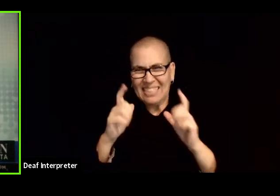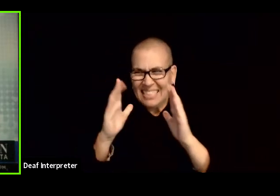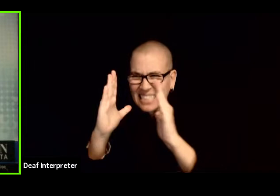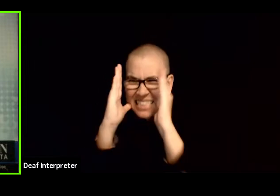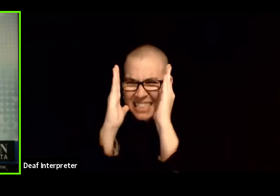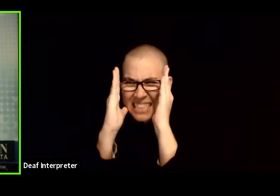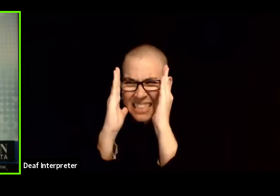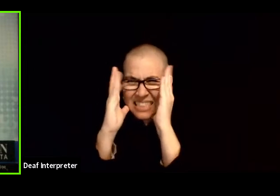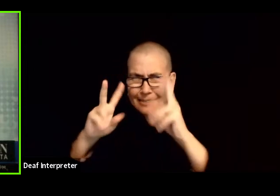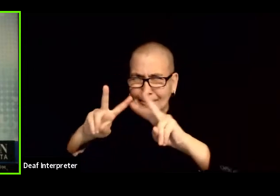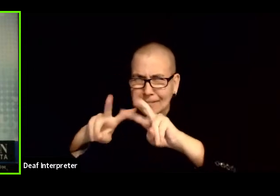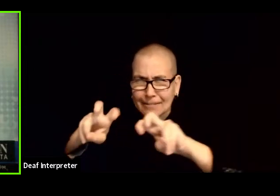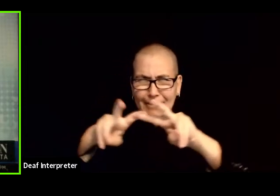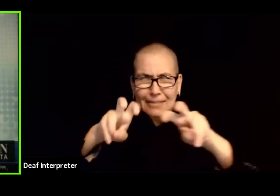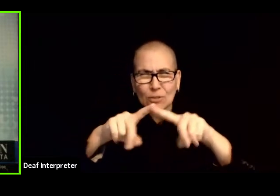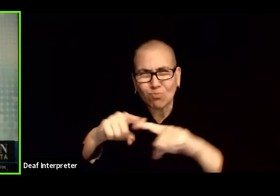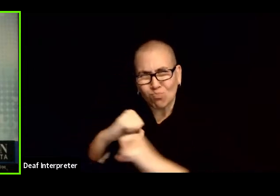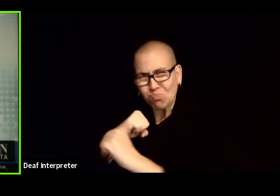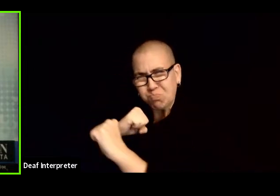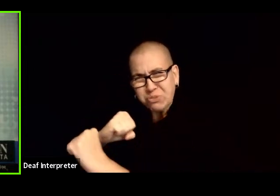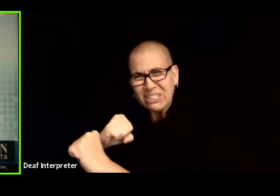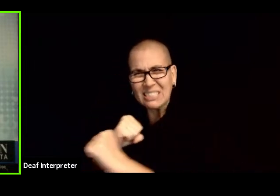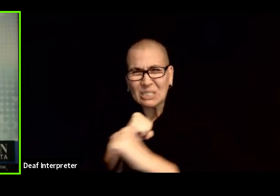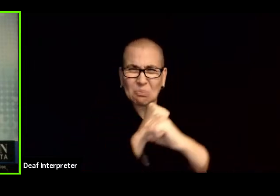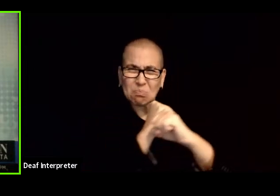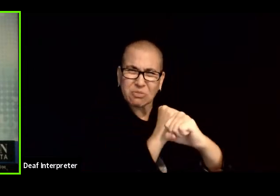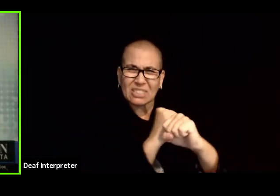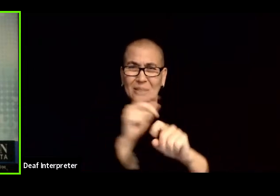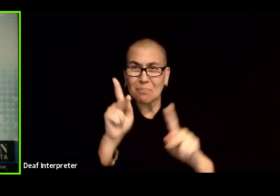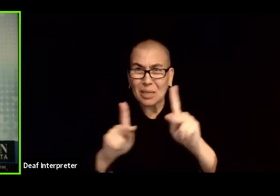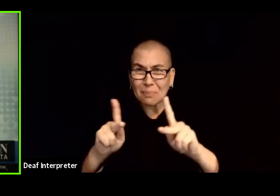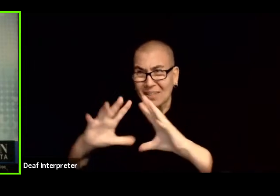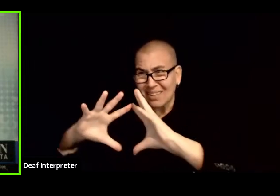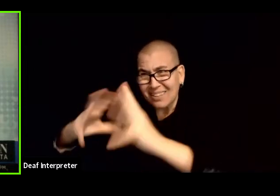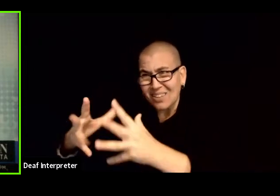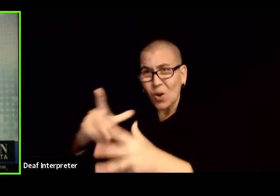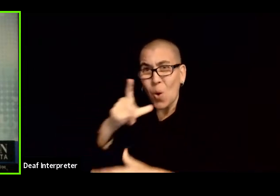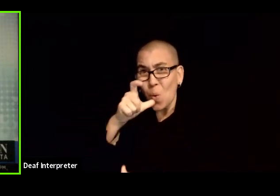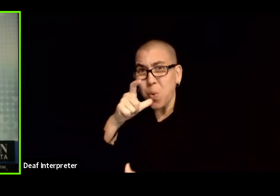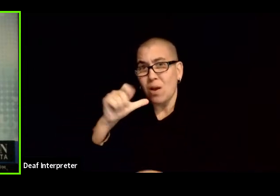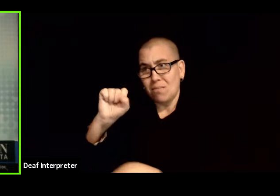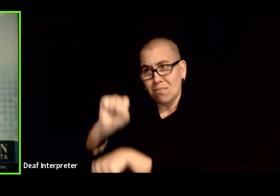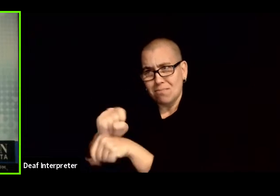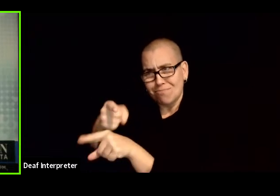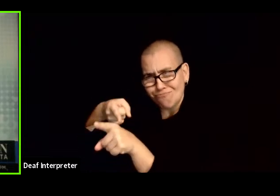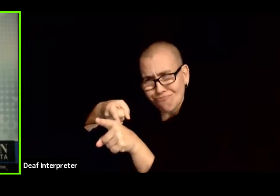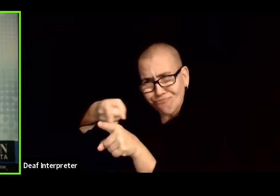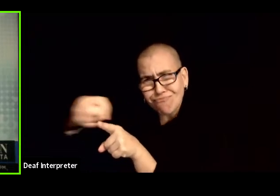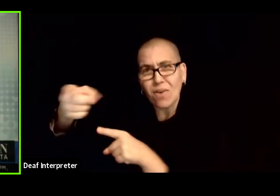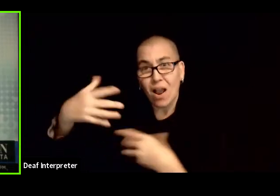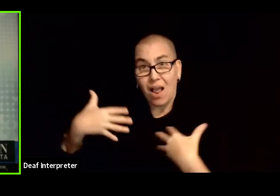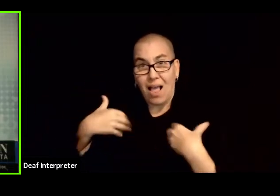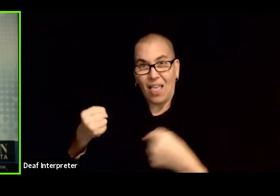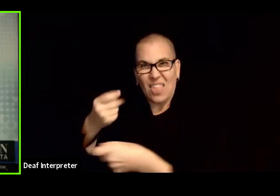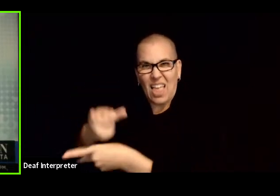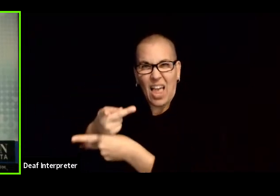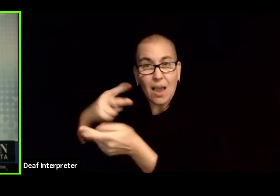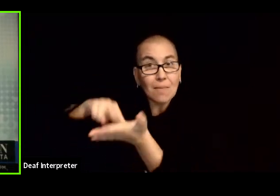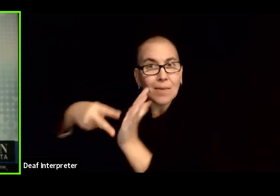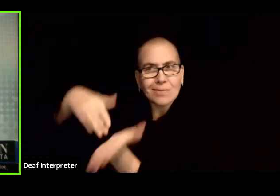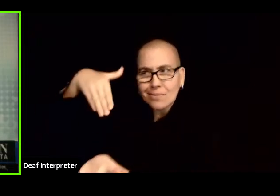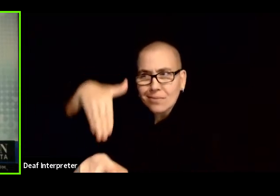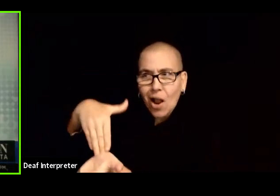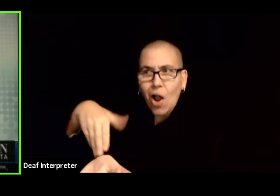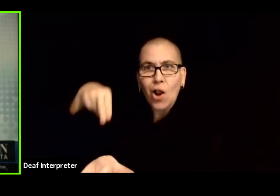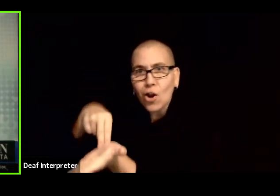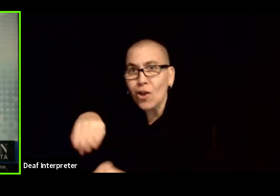long-term care workers from getting COVID from us when they're out in the community. More COVID-19 spreading in our communities means